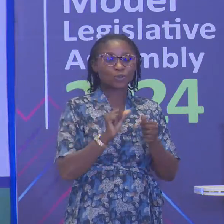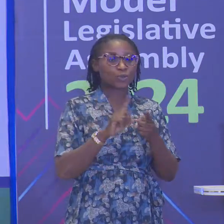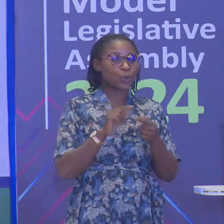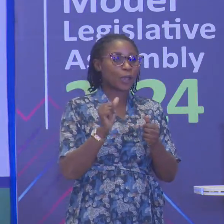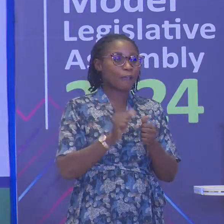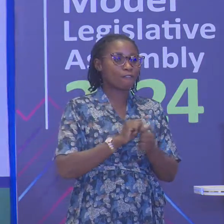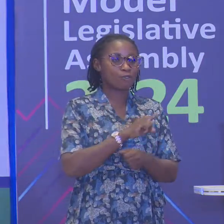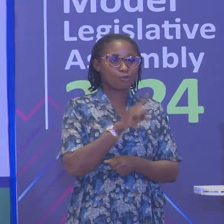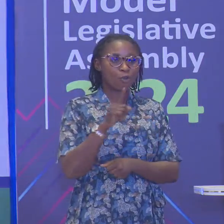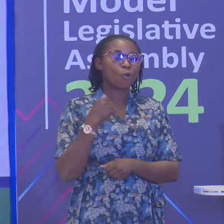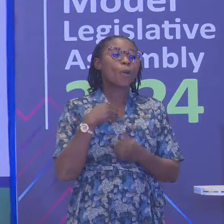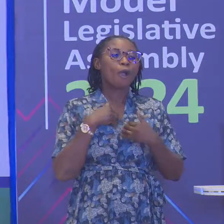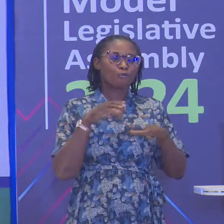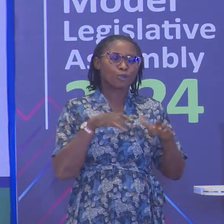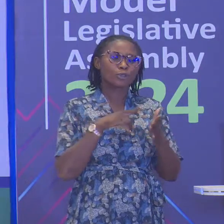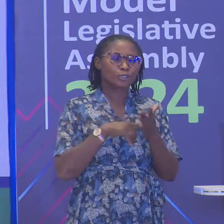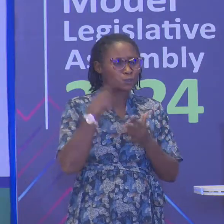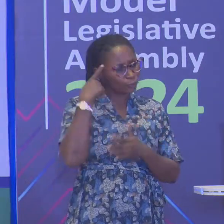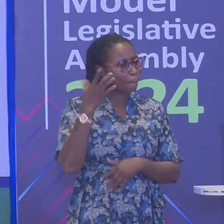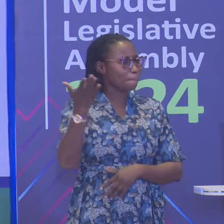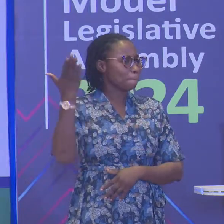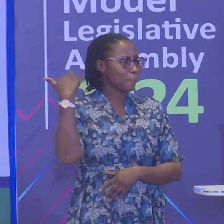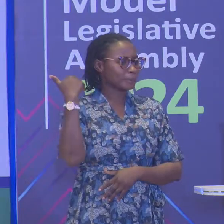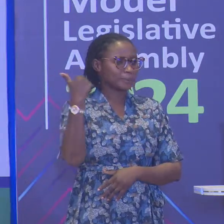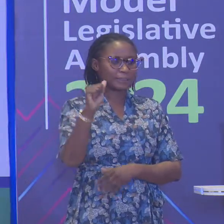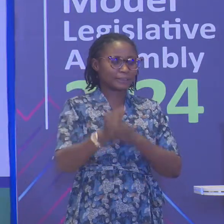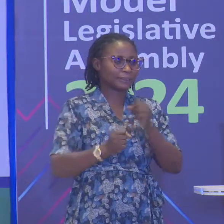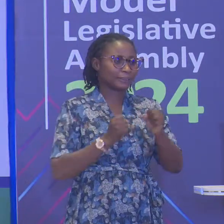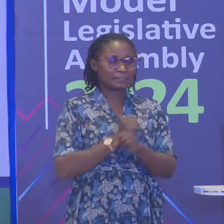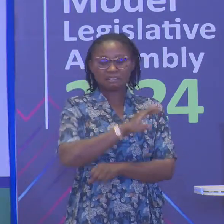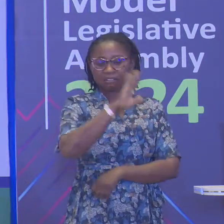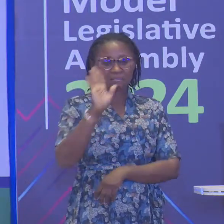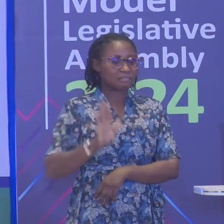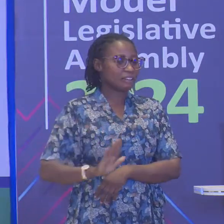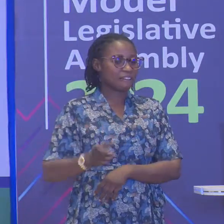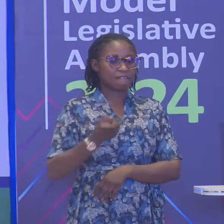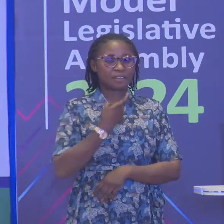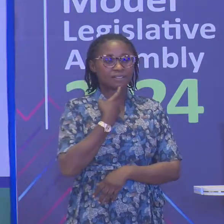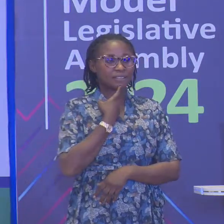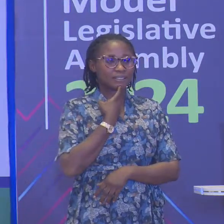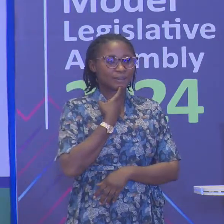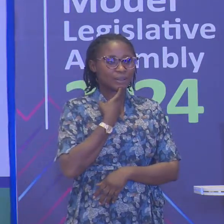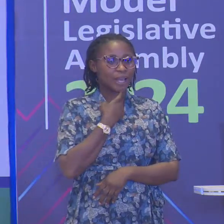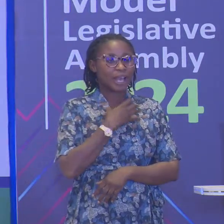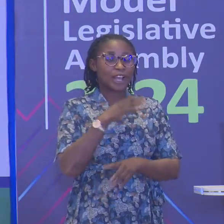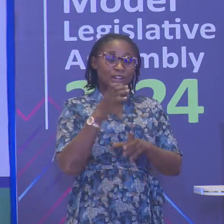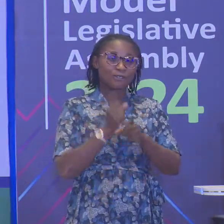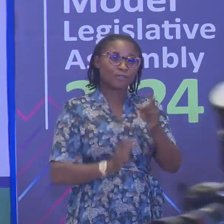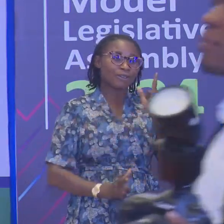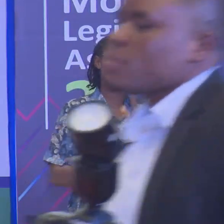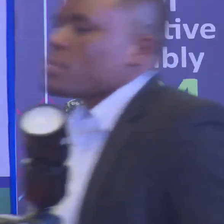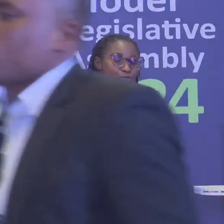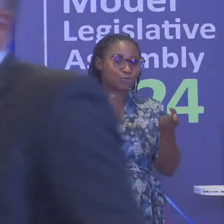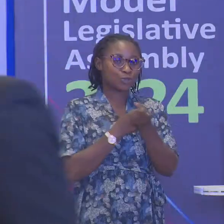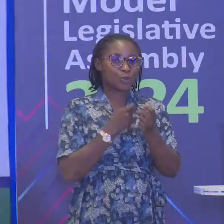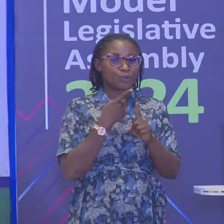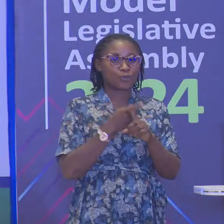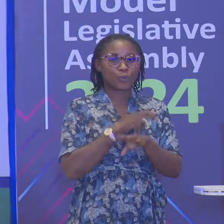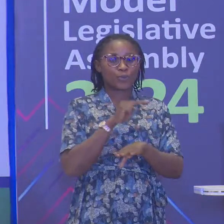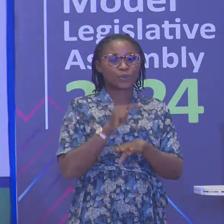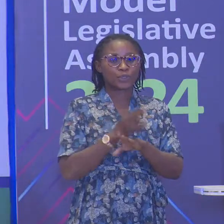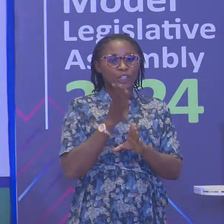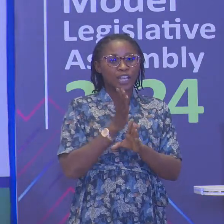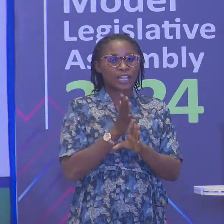we've done this for 10 years and we've not been disappointed. And we've received great support from the National